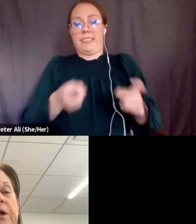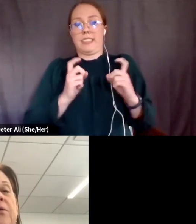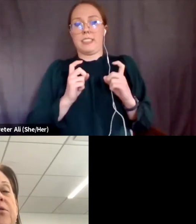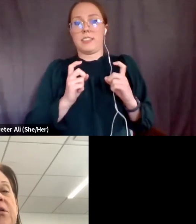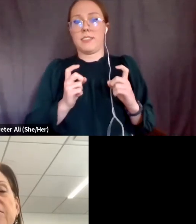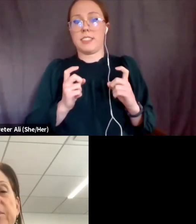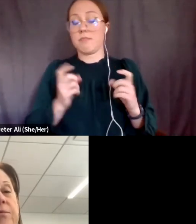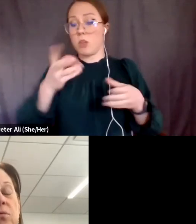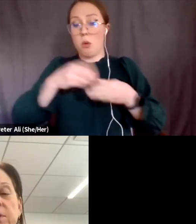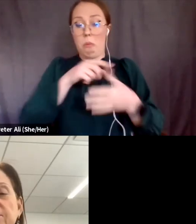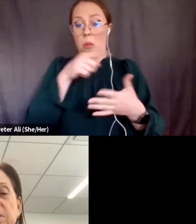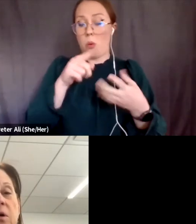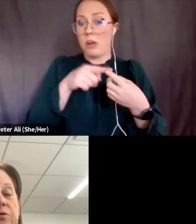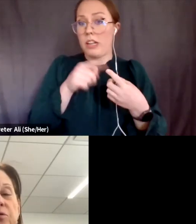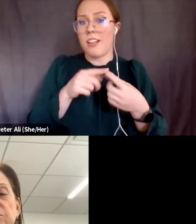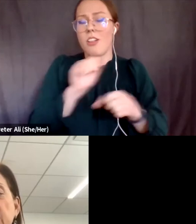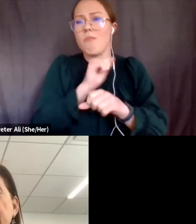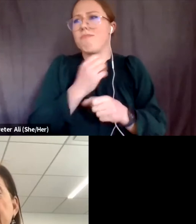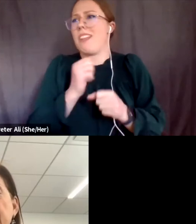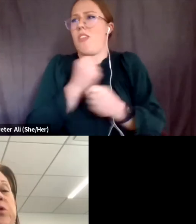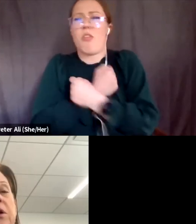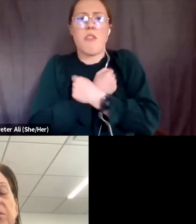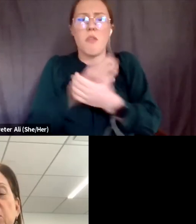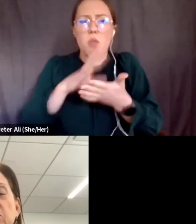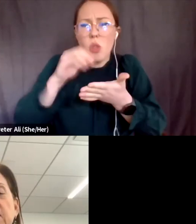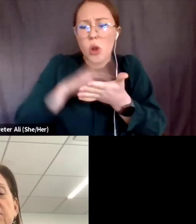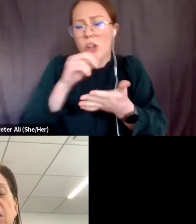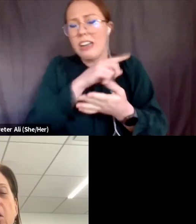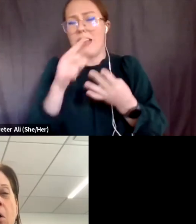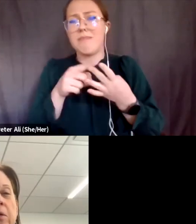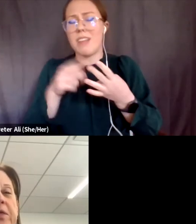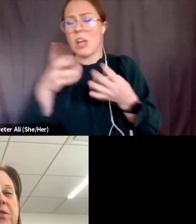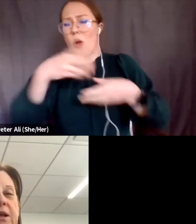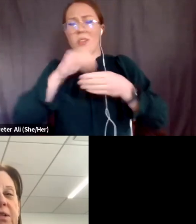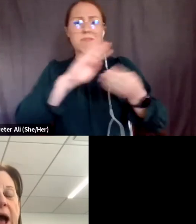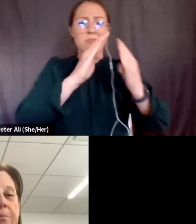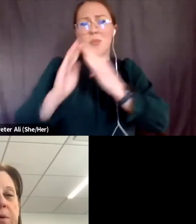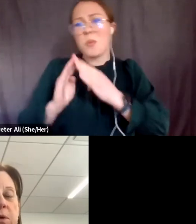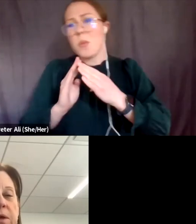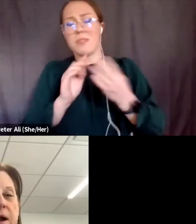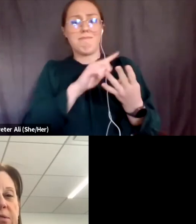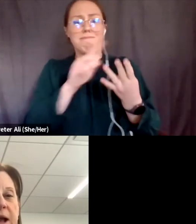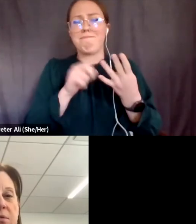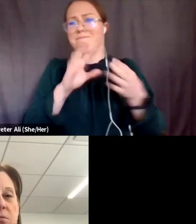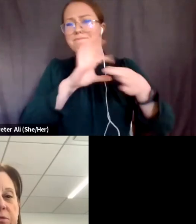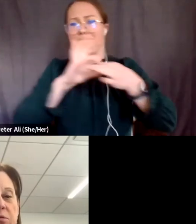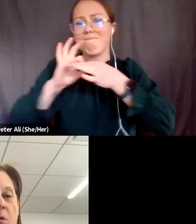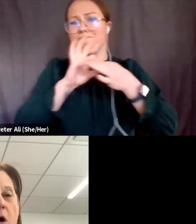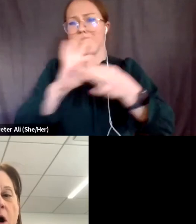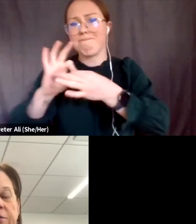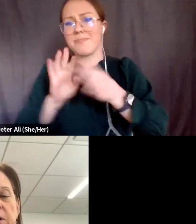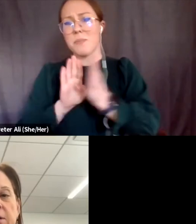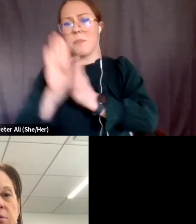of learning, discovery of new and different cultures, building communities. All of these things happen within our sector, which